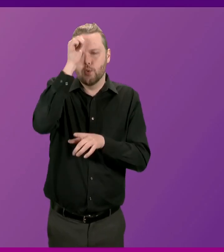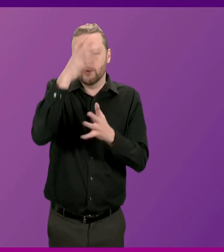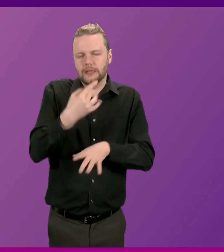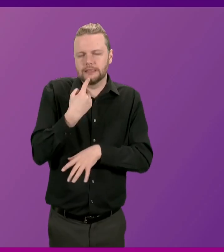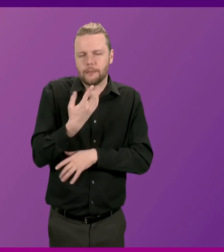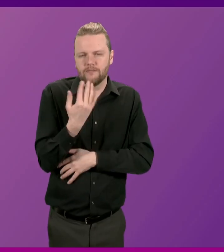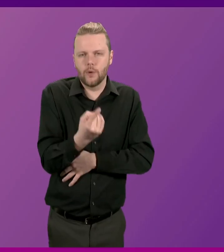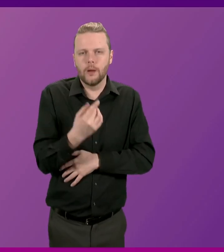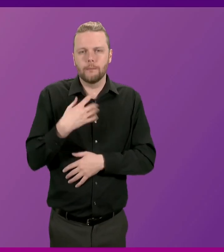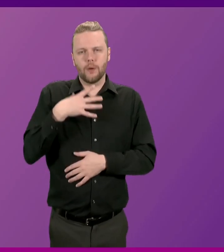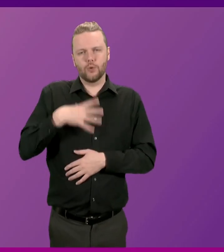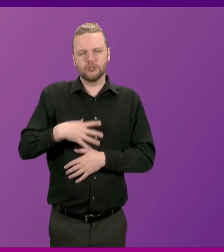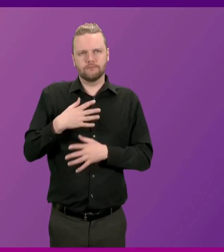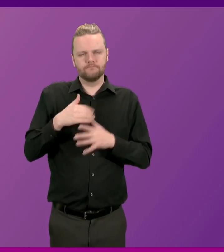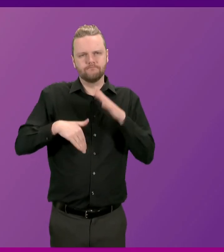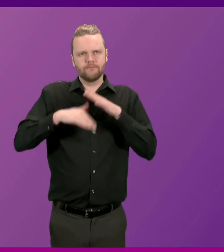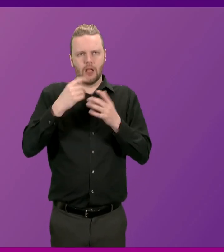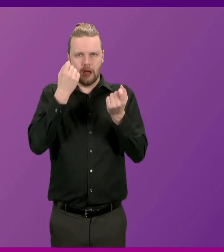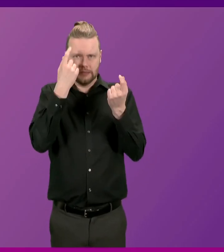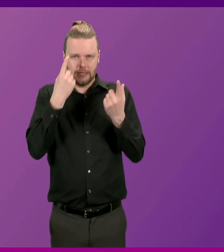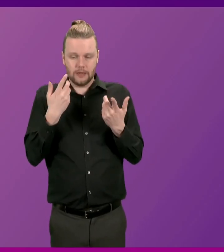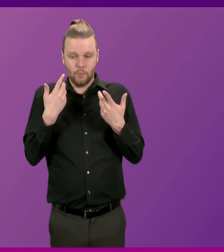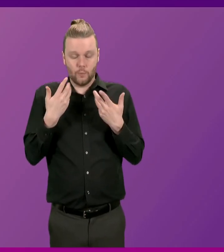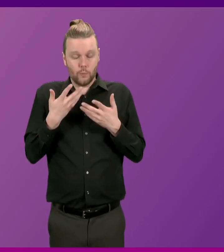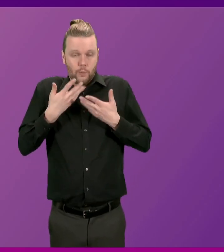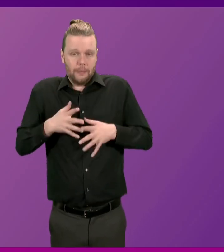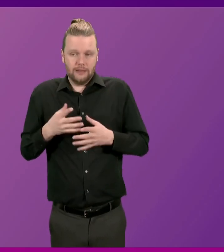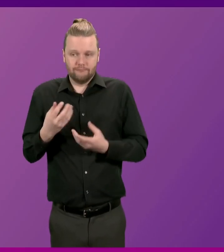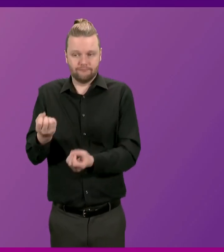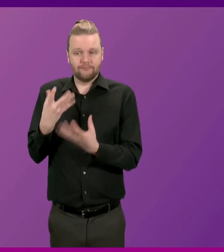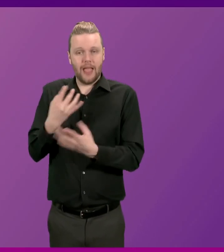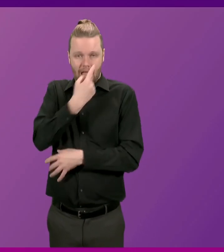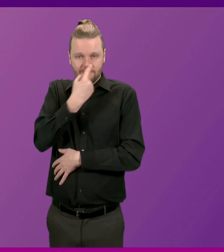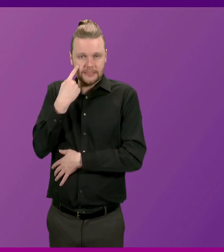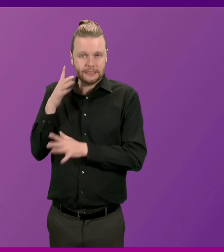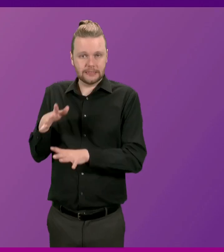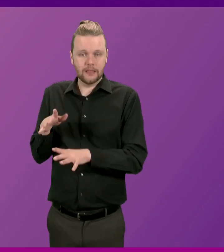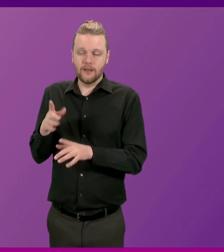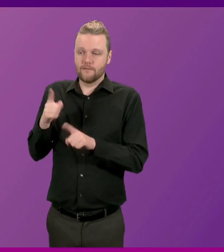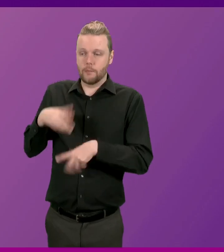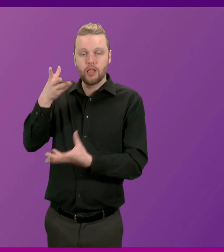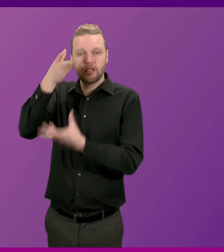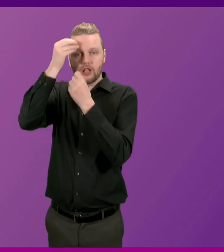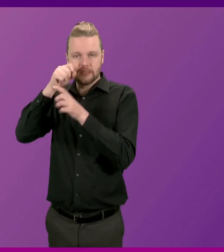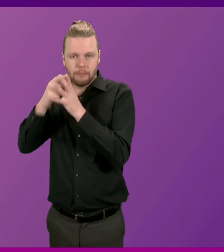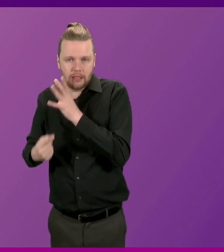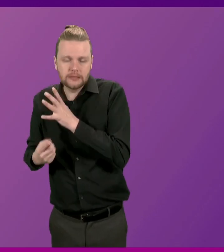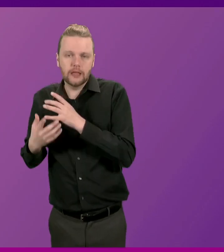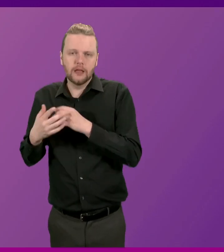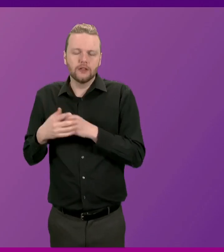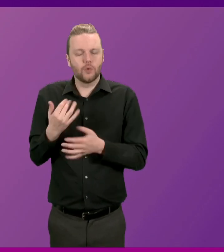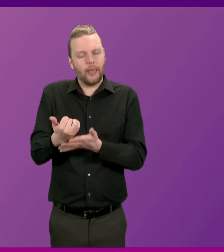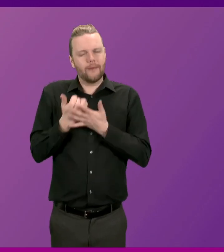that, but it's just to give you an understanding. We've already taken, you know, evidence from learning disabilities, and so it'd be good